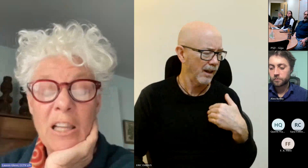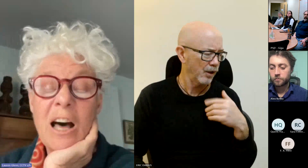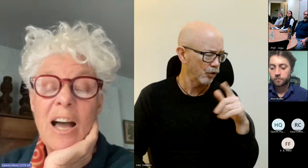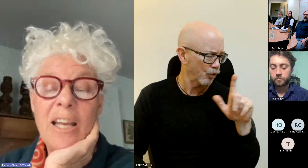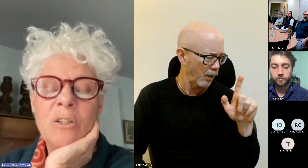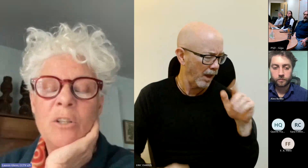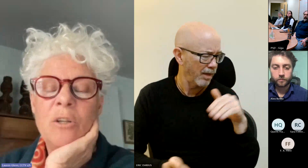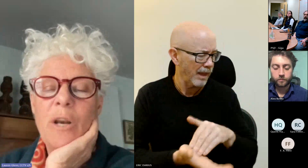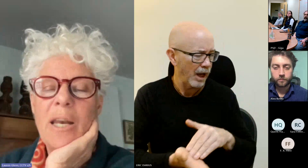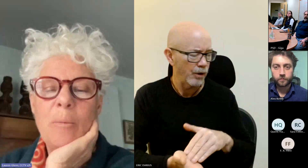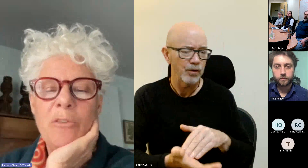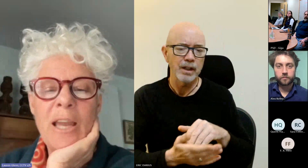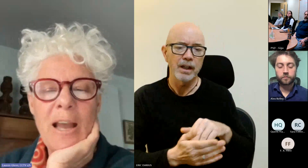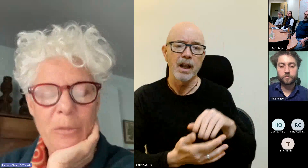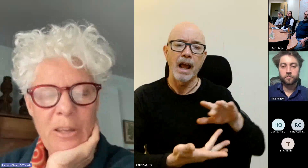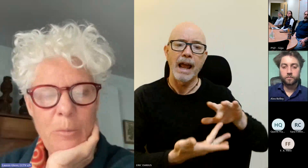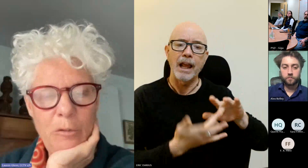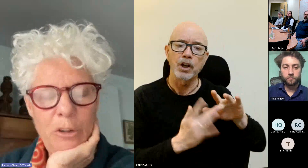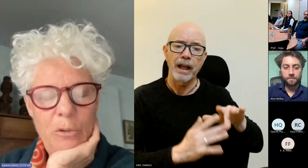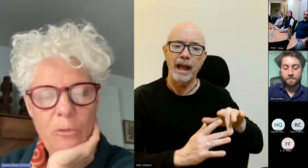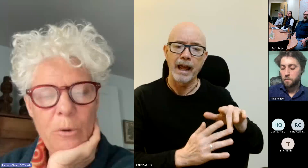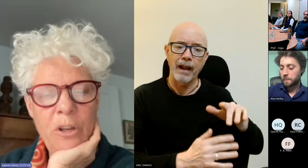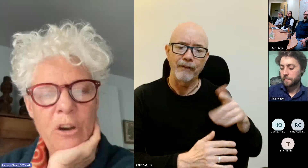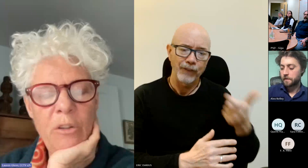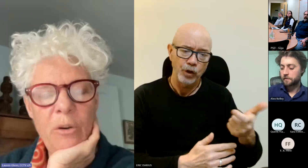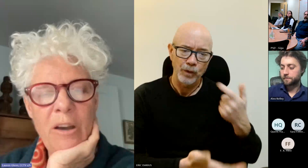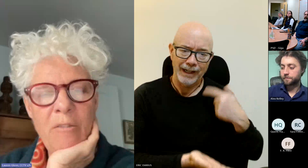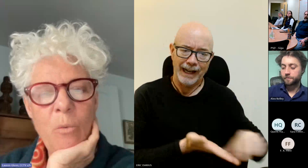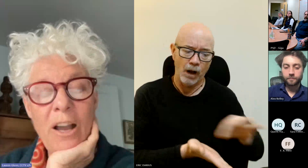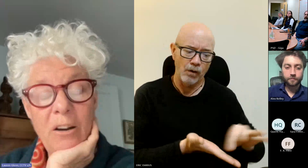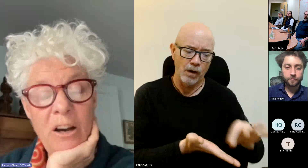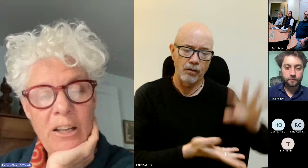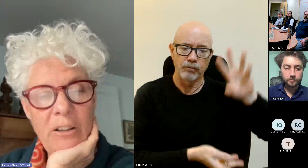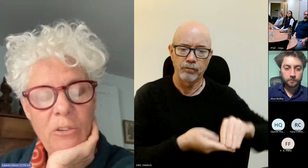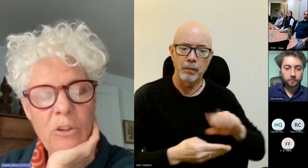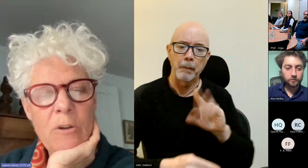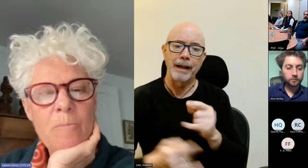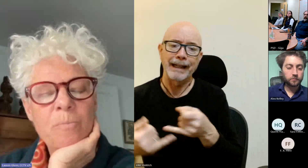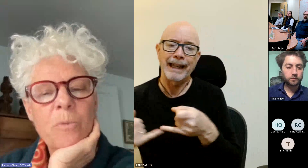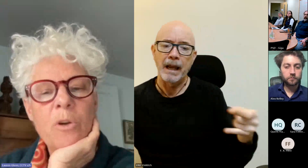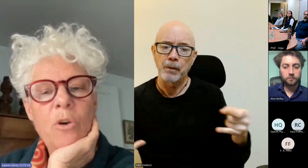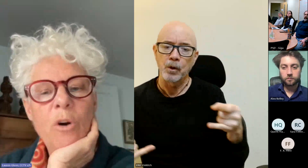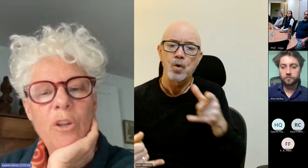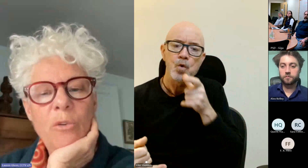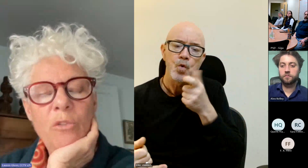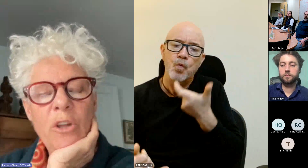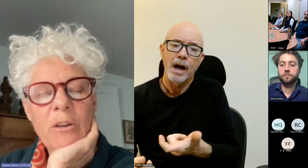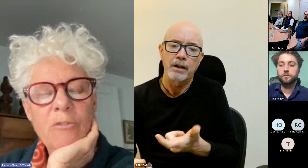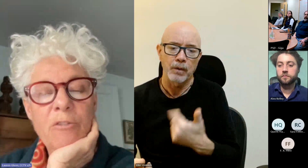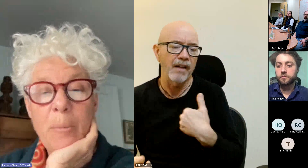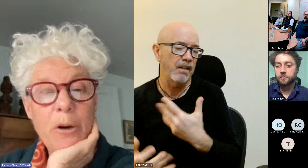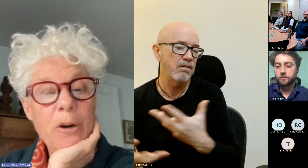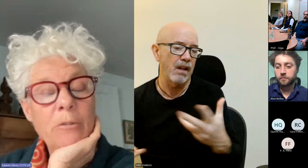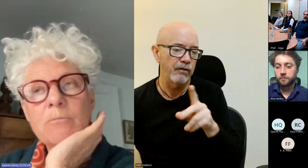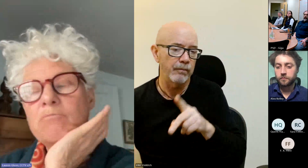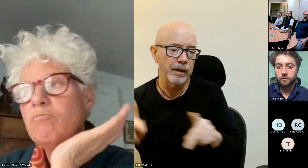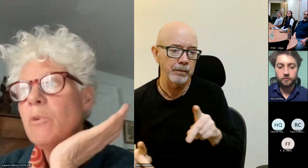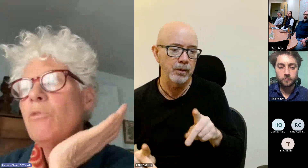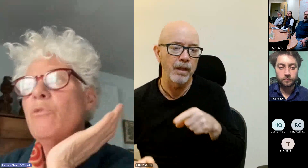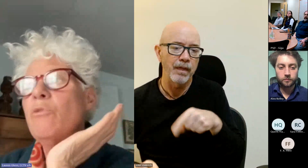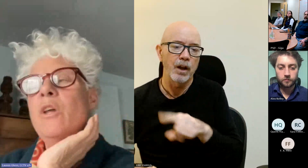views online. We're not able to count the cable views, but we know that we have a wide audience who are using